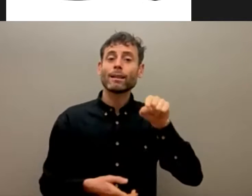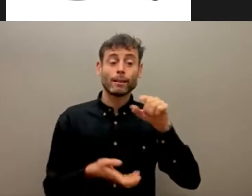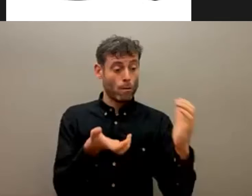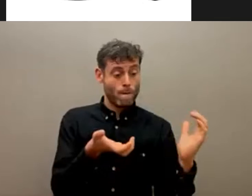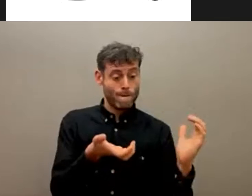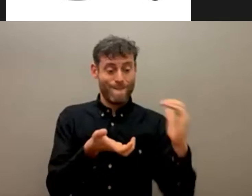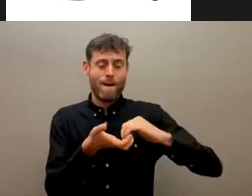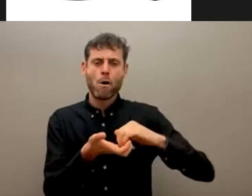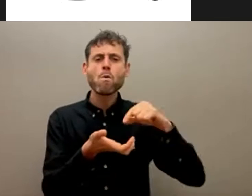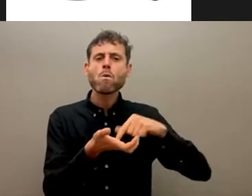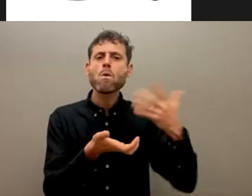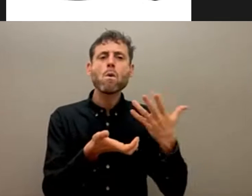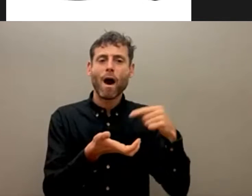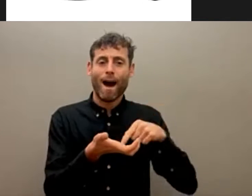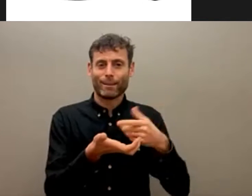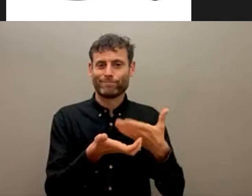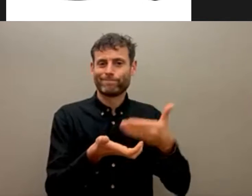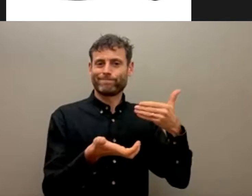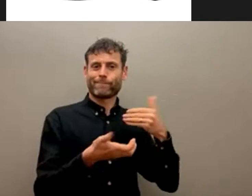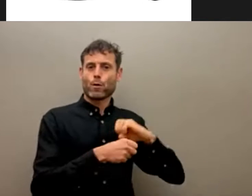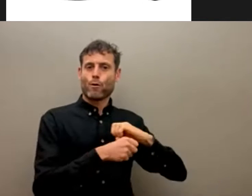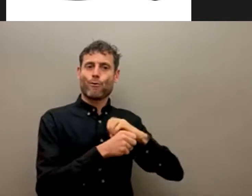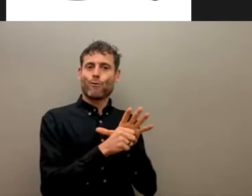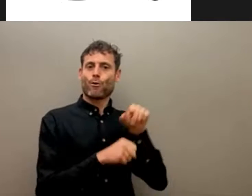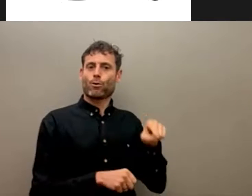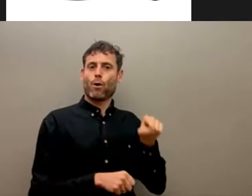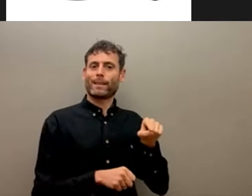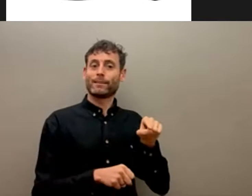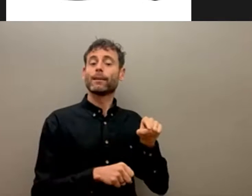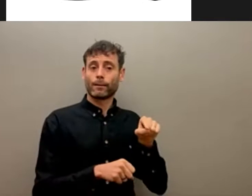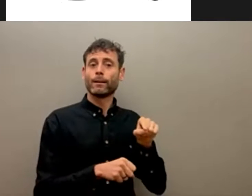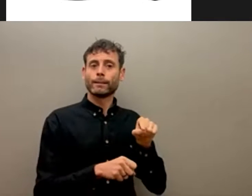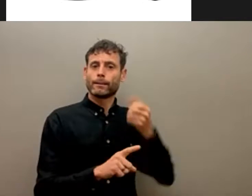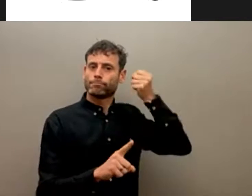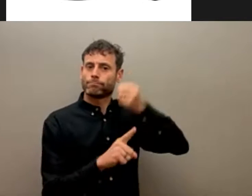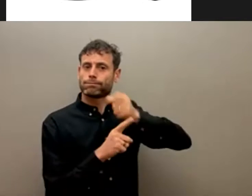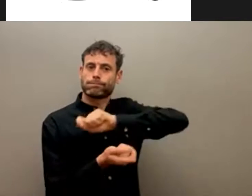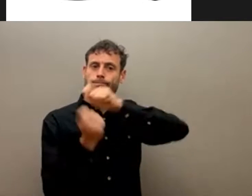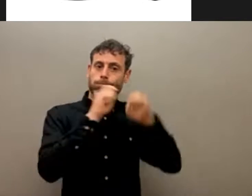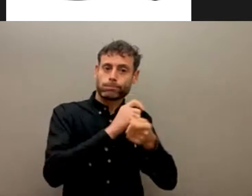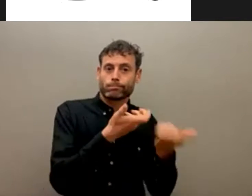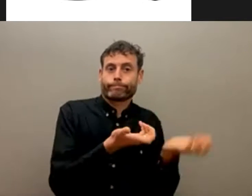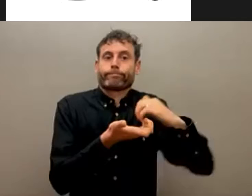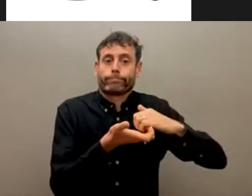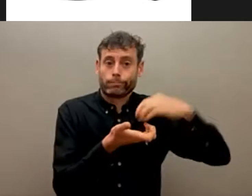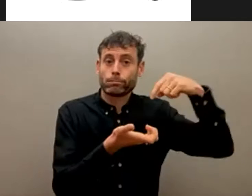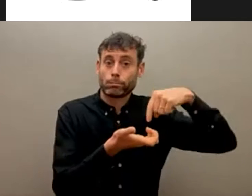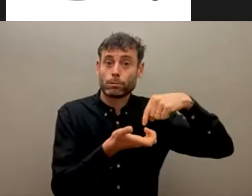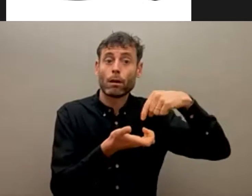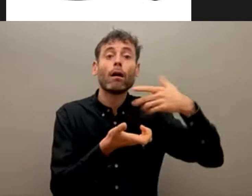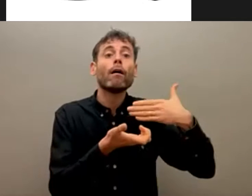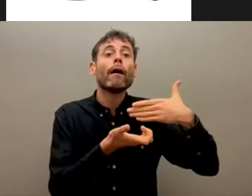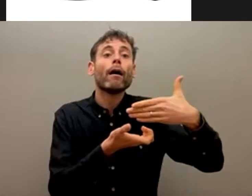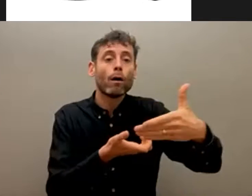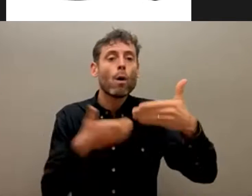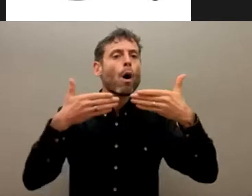will this be the evolution of a new way, or part of a new way of working?